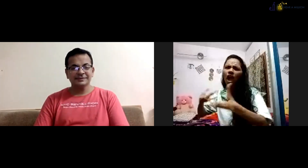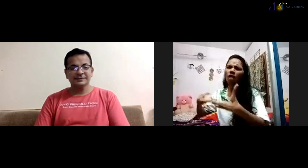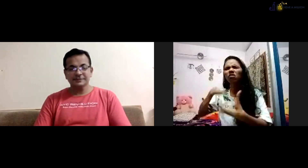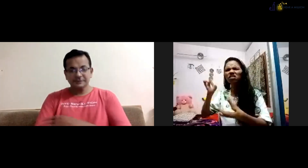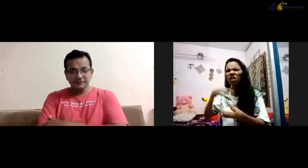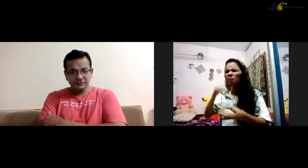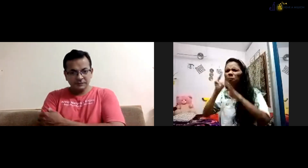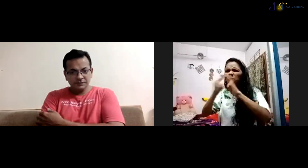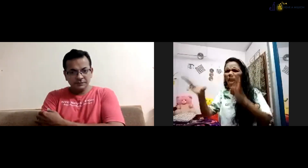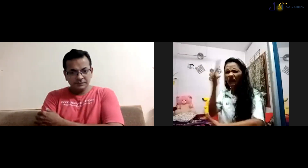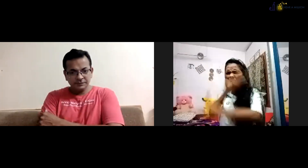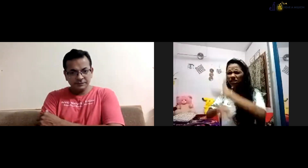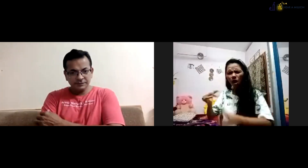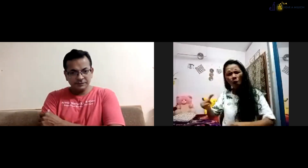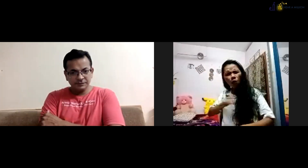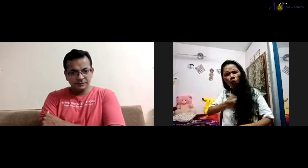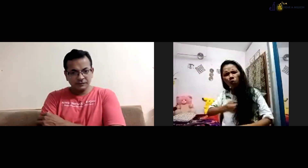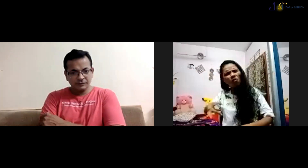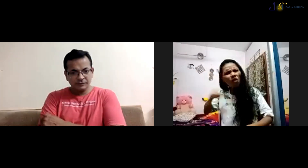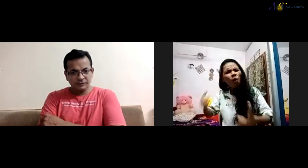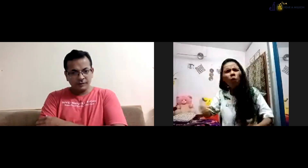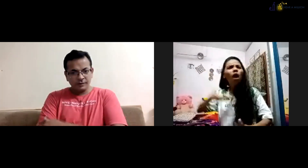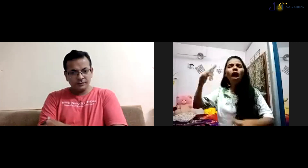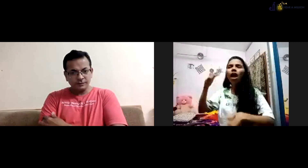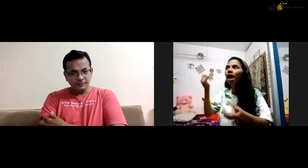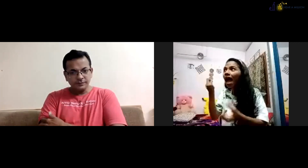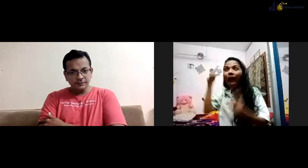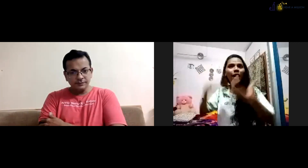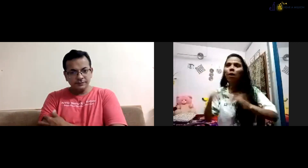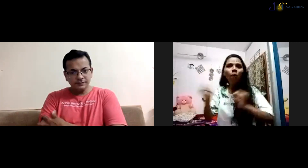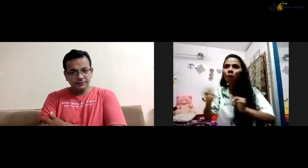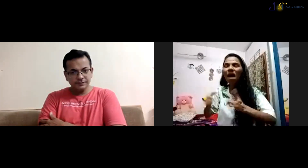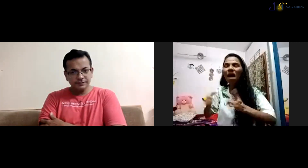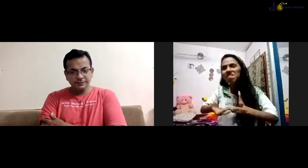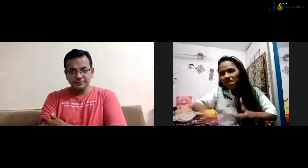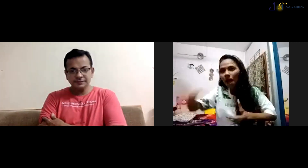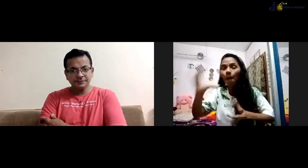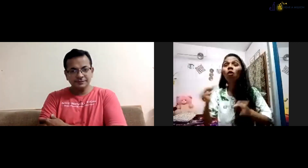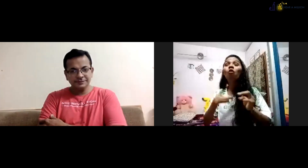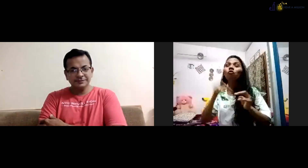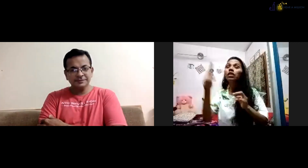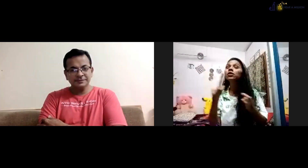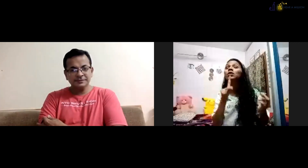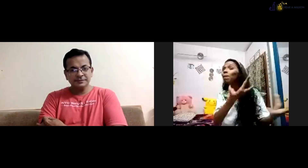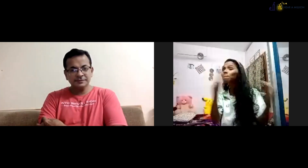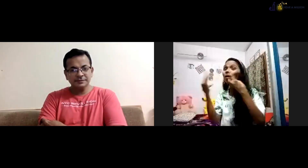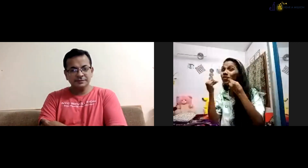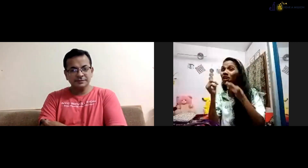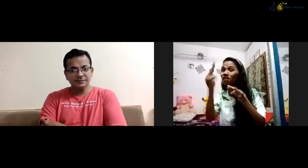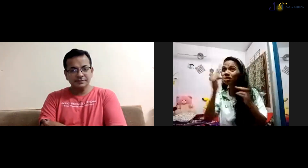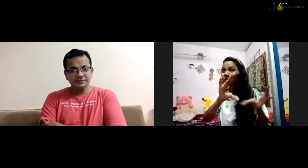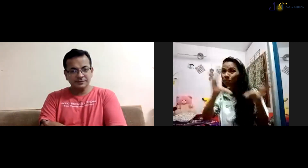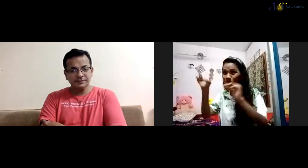I thought, okay, I'll take my mother along with me. But this is my own disability. But I